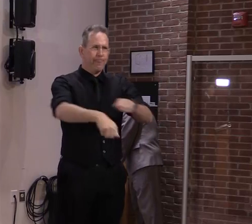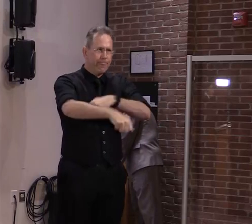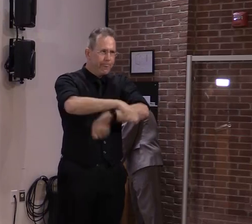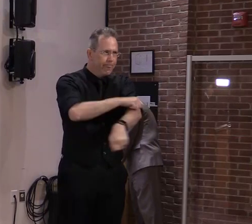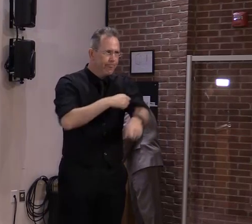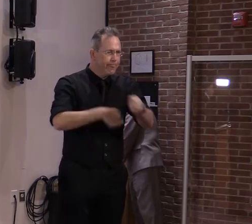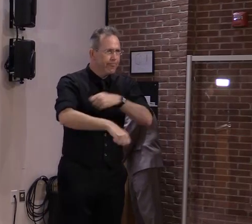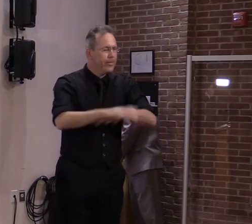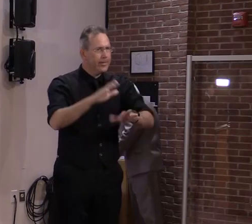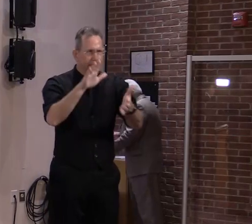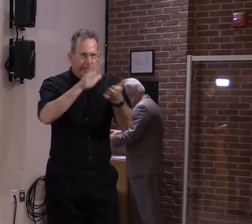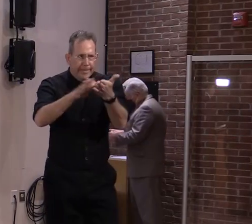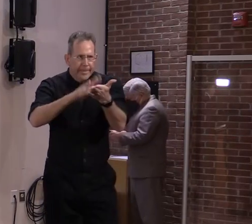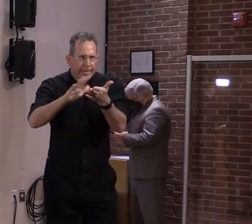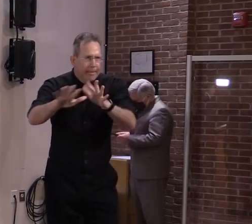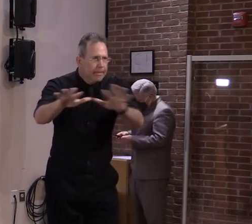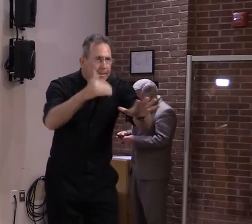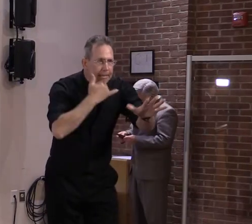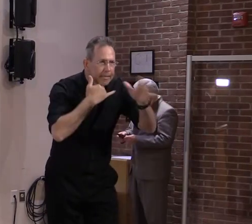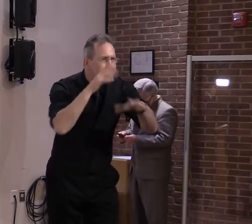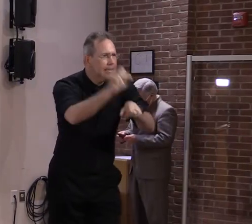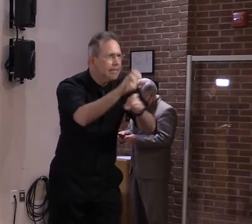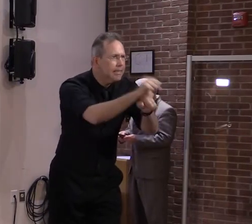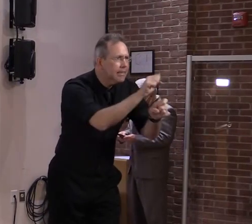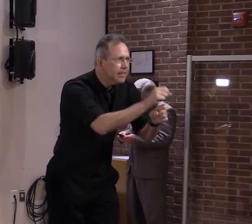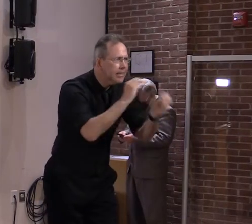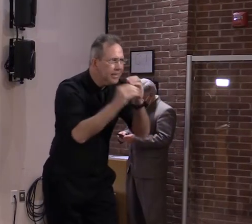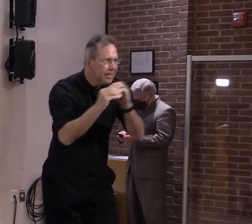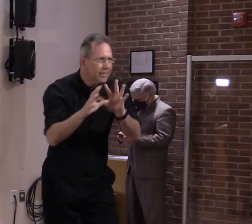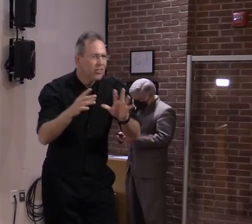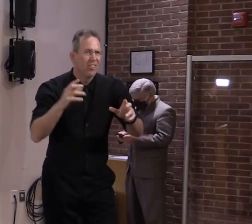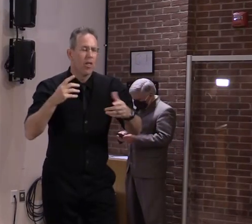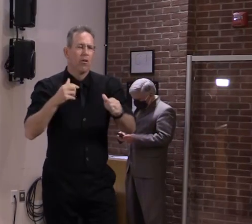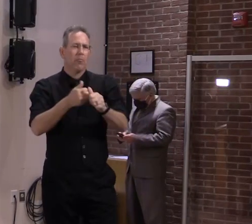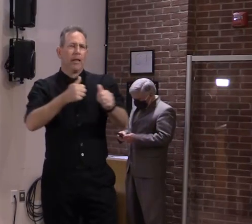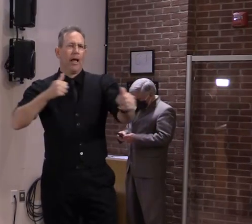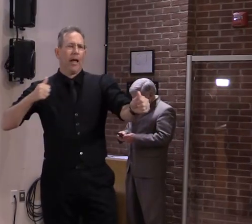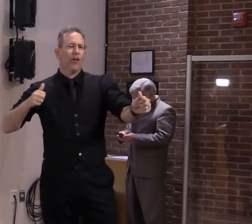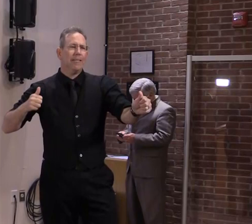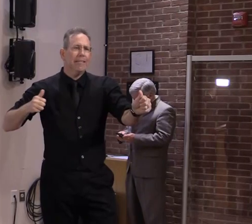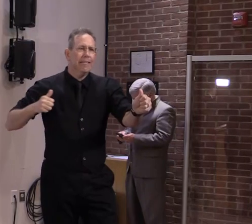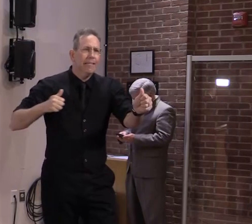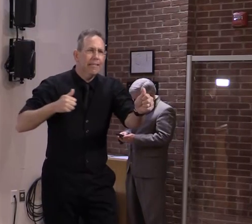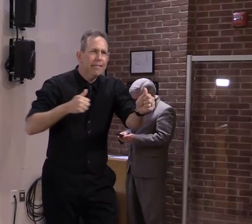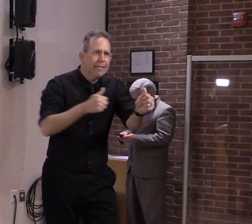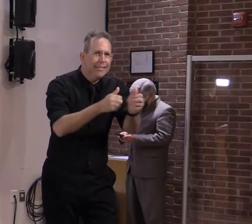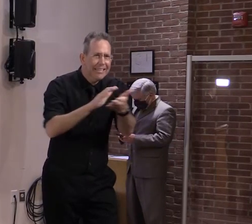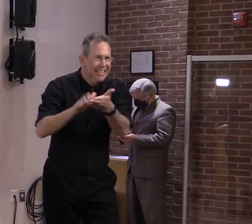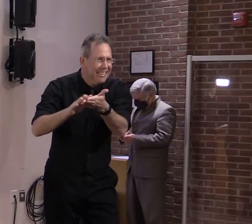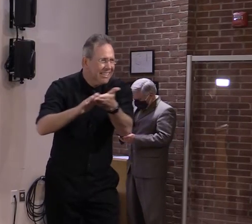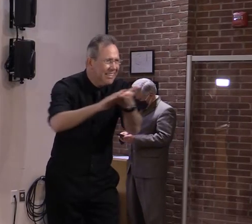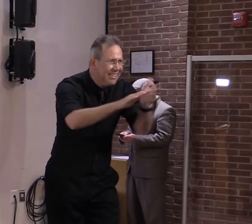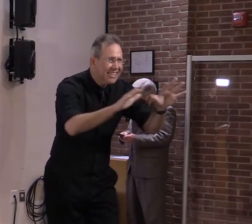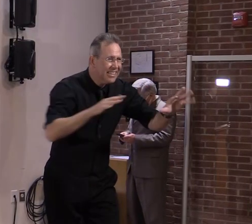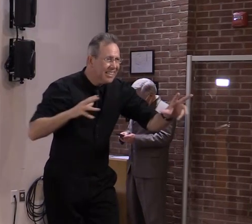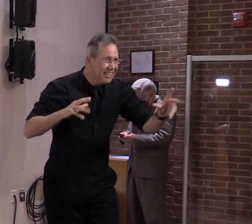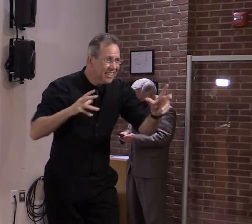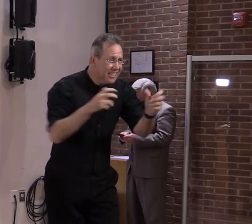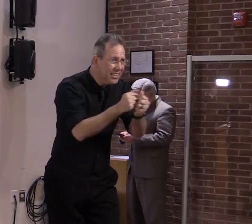significant backlogs and bottlenecks in the system. The federal government and the U.S. Department of Labor has